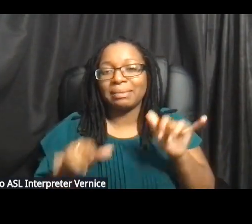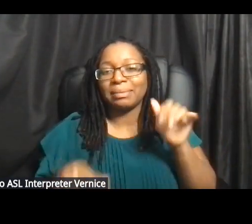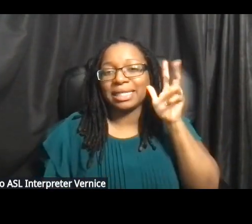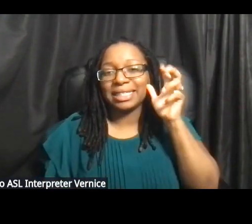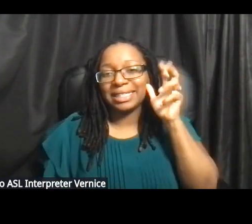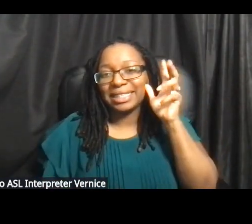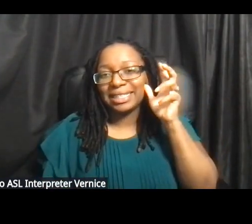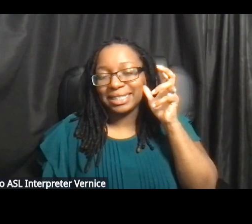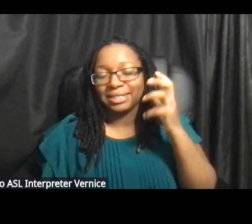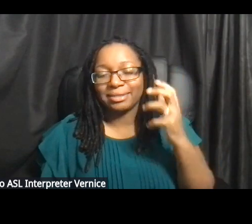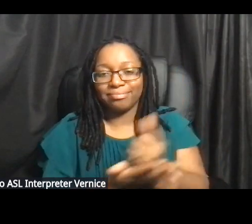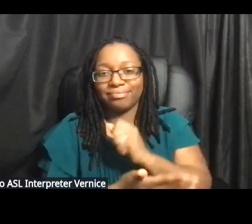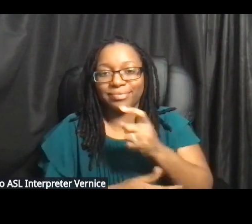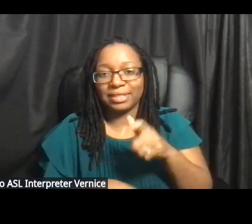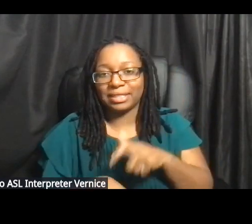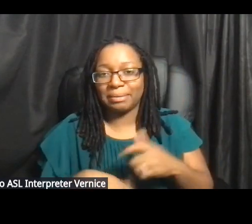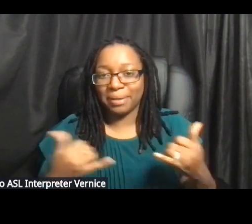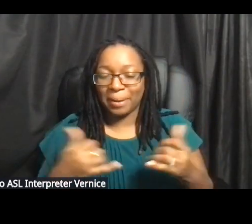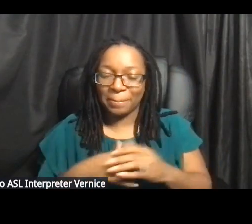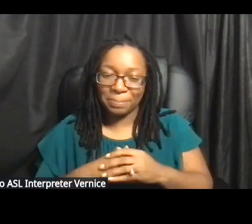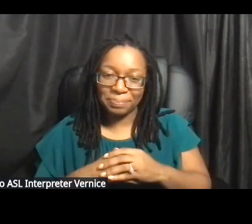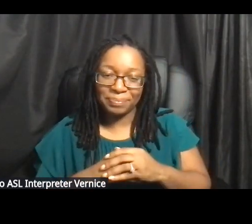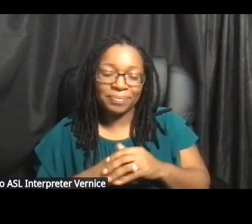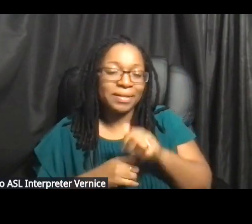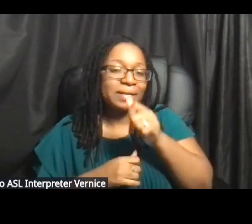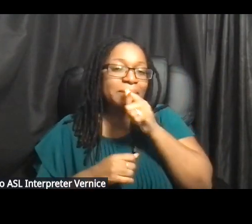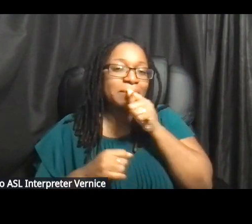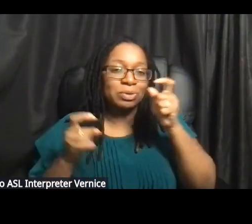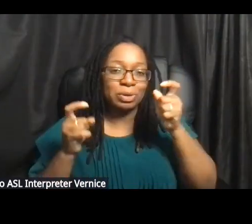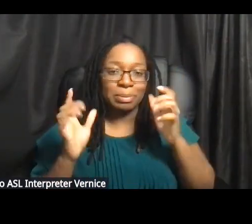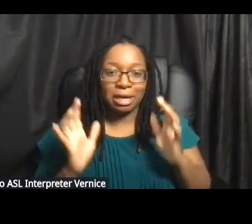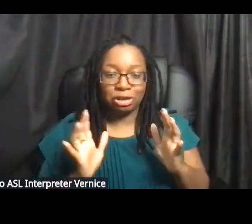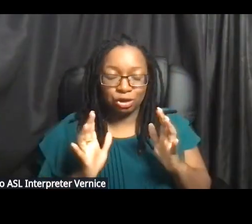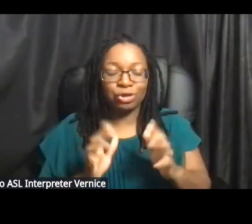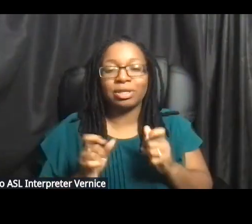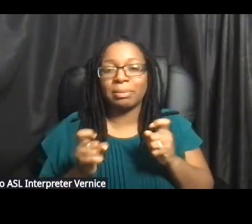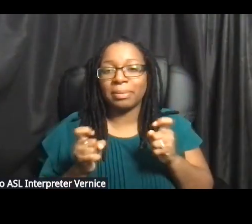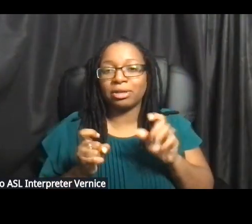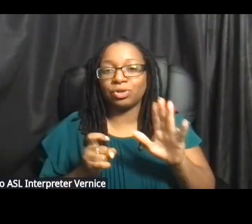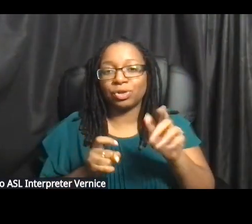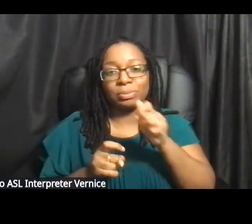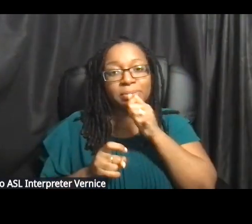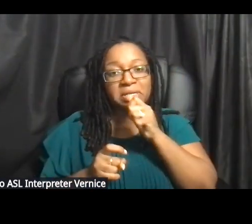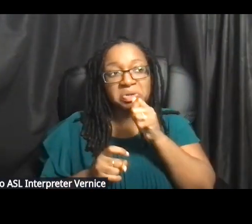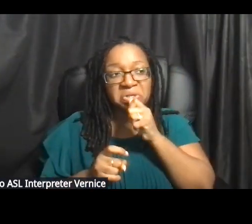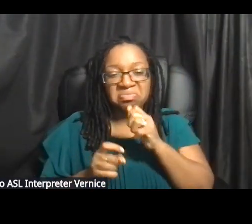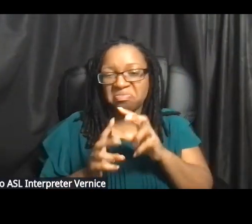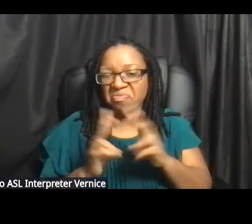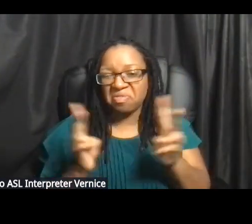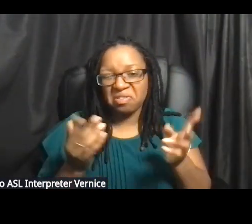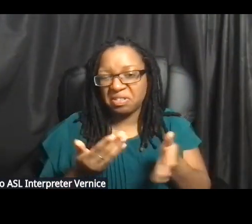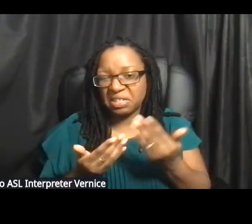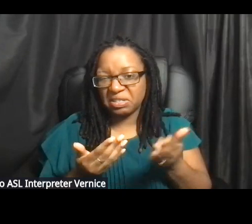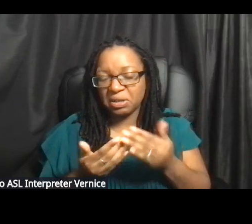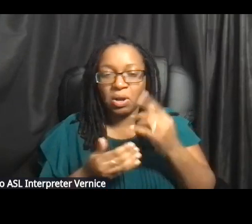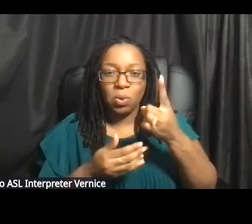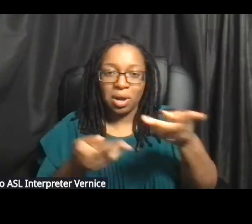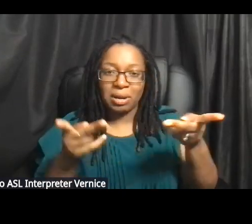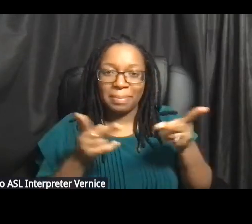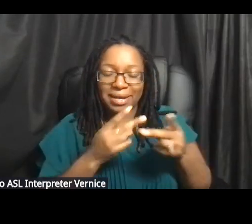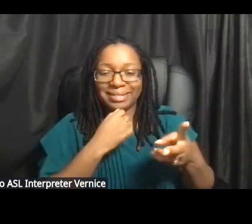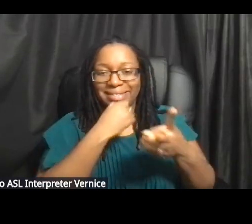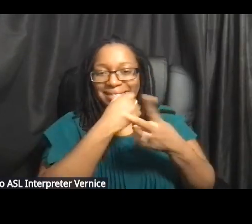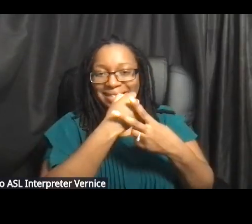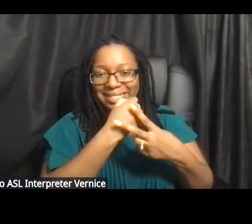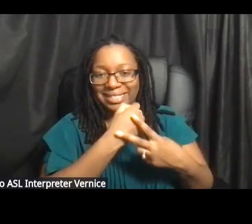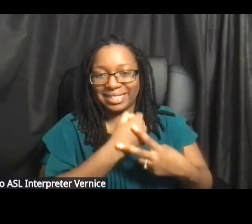time. Password managers. Password managers manage your passwords. Pretty straightforward. It's a one-stop shop to save all of your